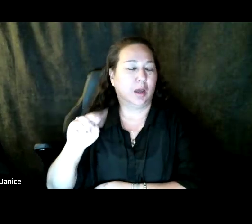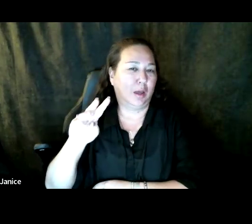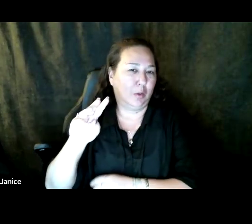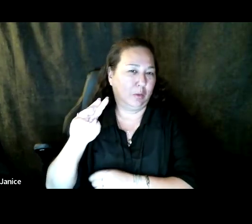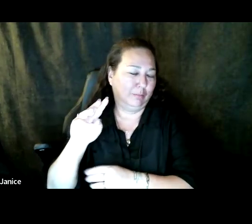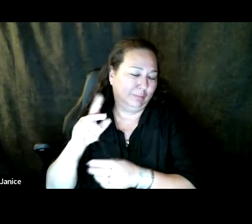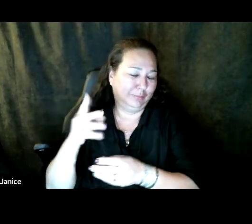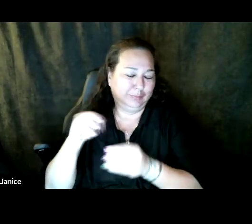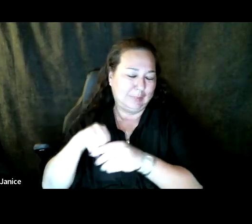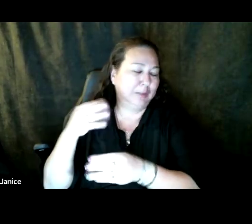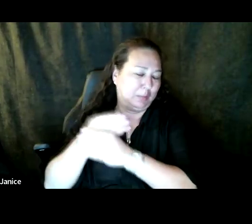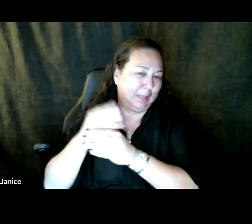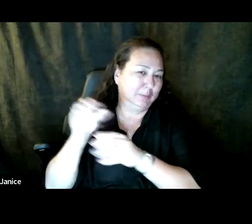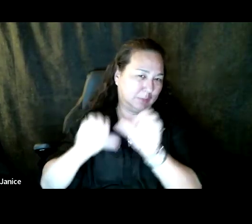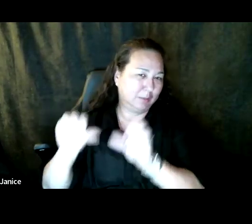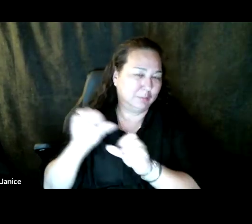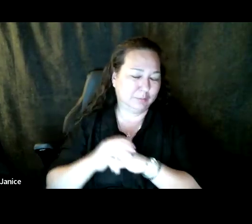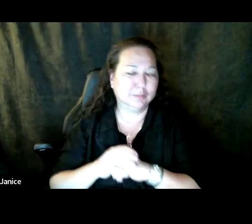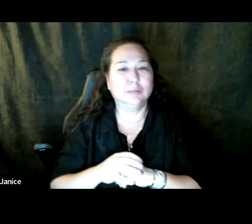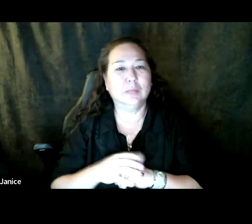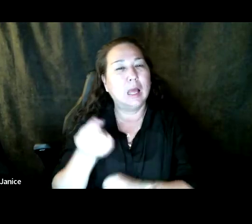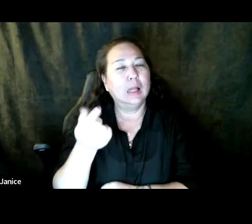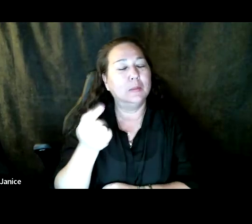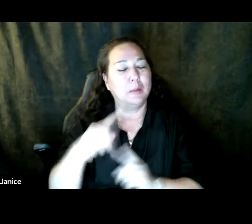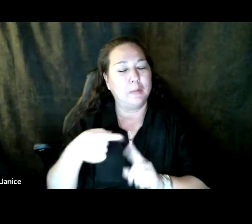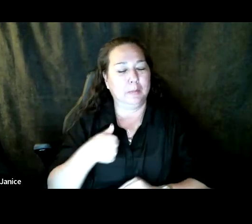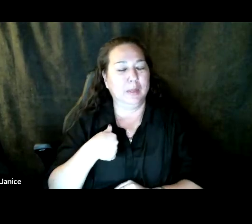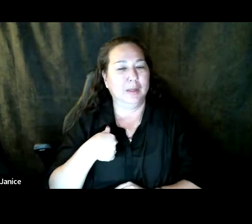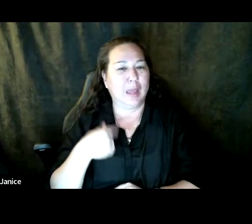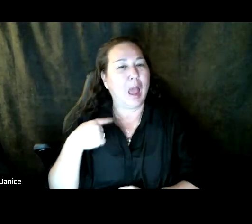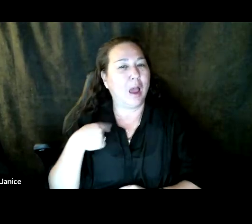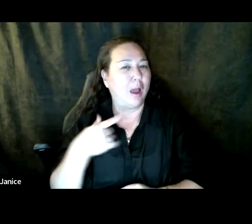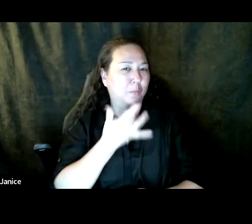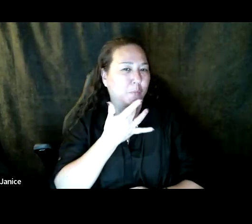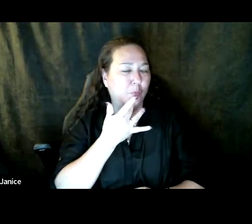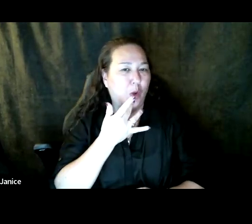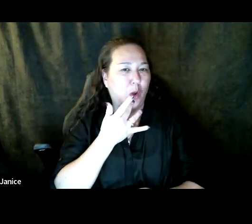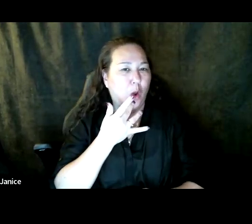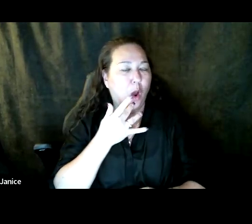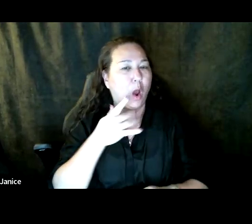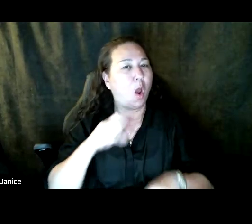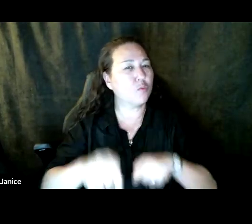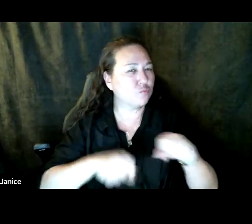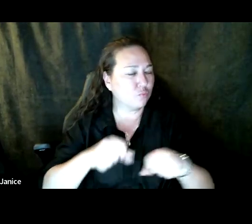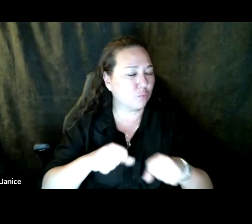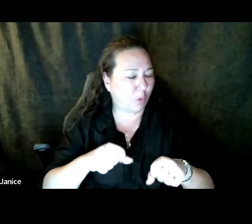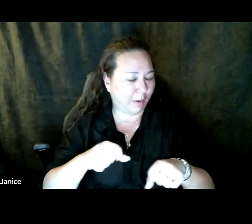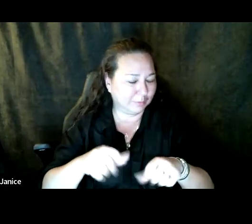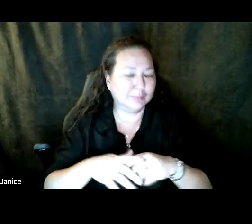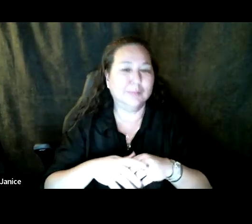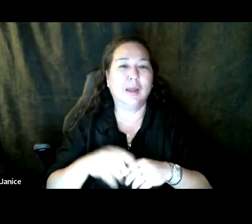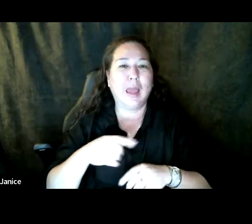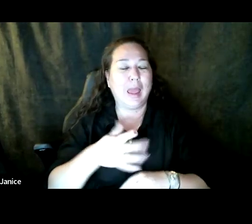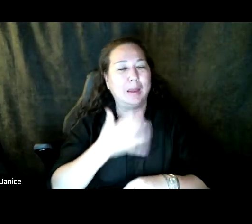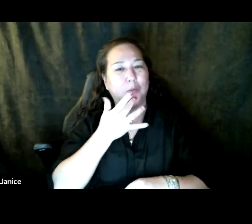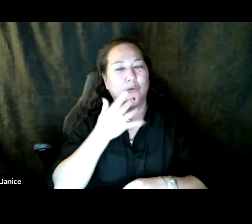Sudan. A little bit about me is that I enjoy riding bikes, tinkering with projects, especially in robotics, and spending time